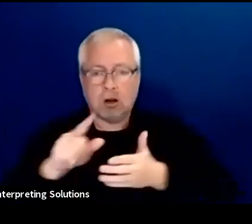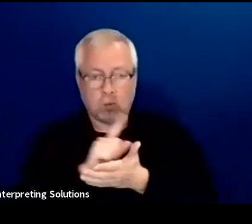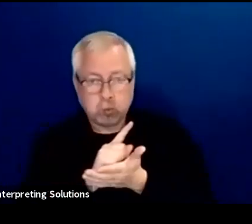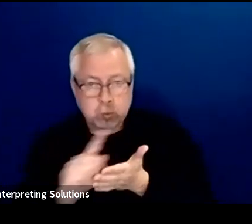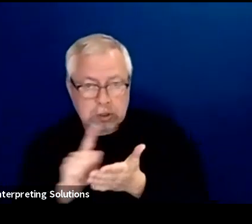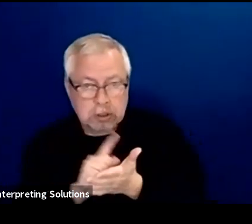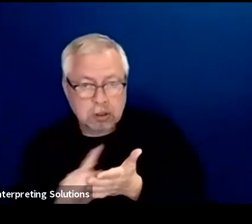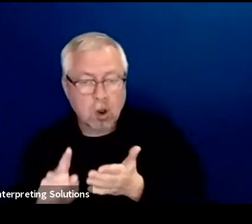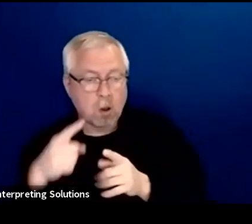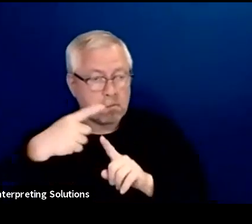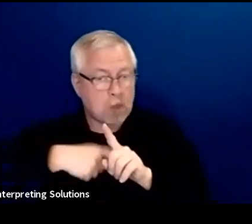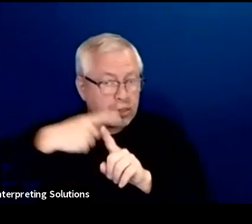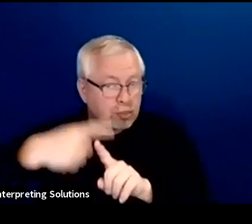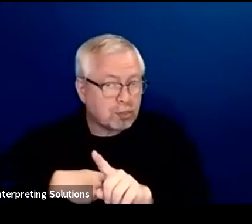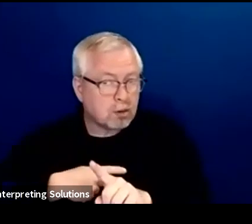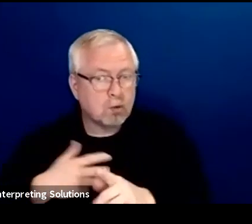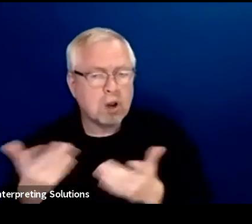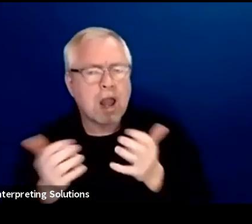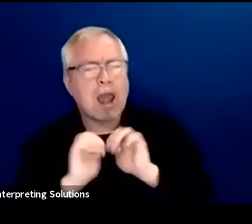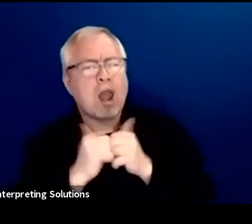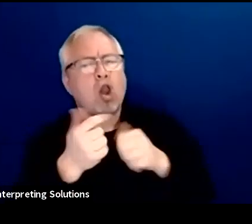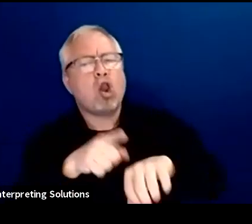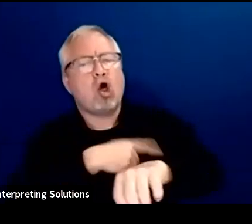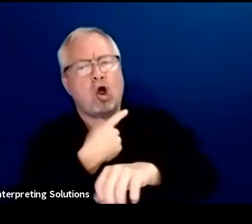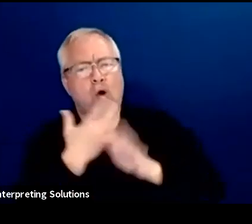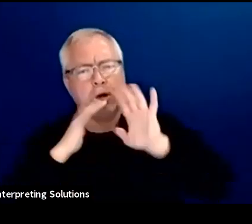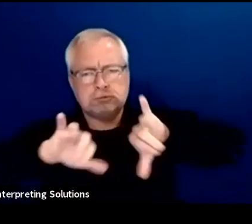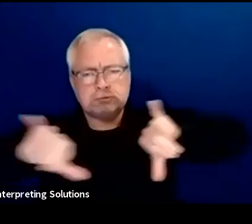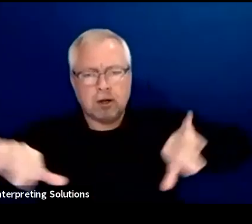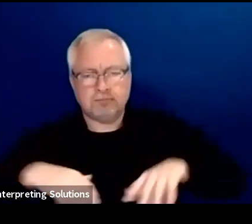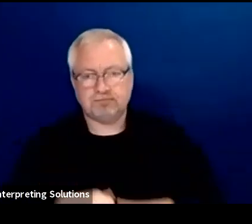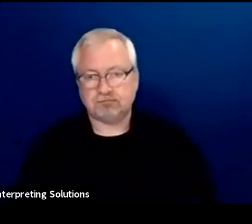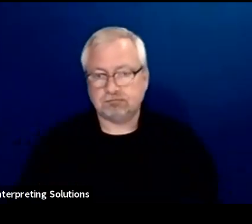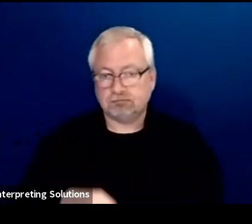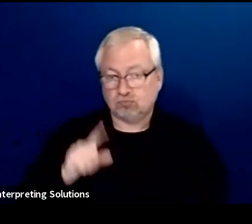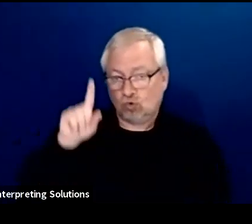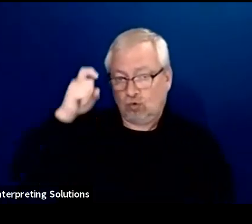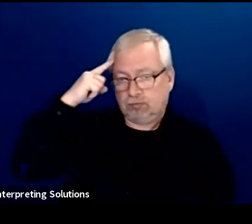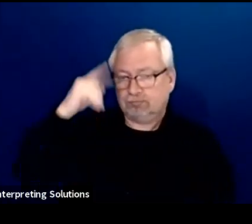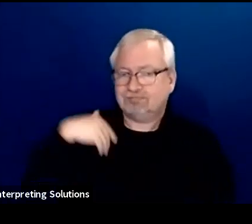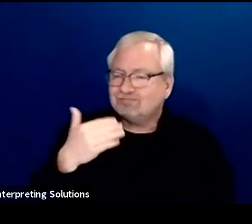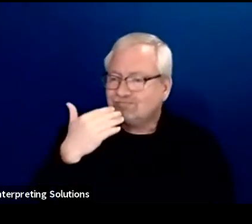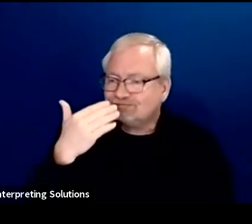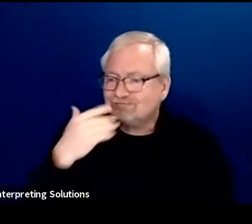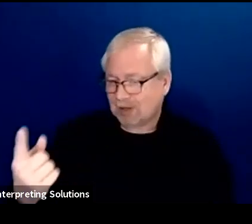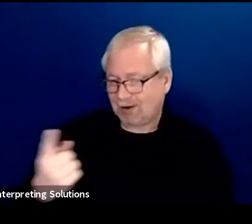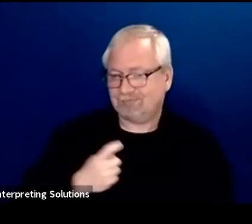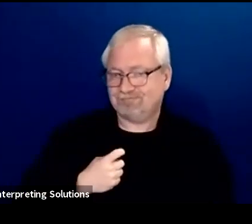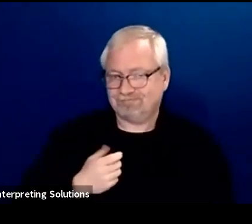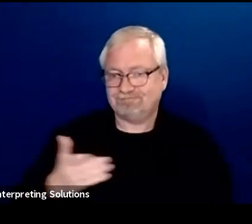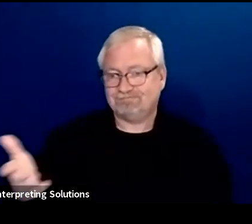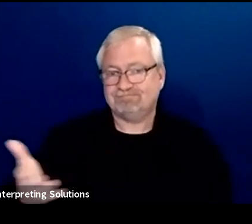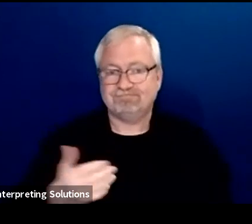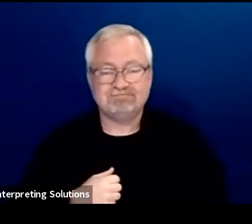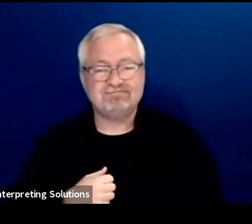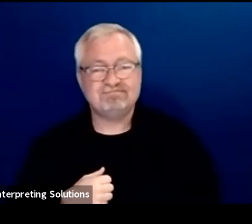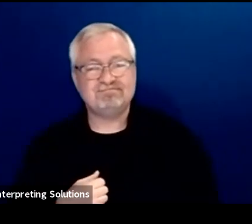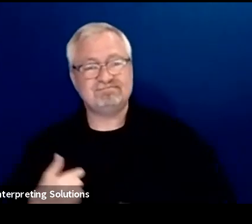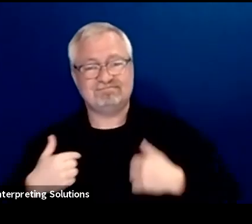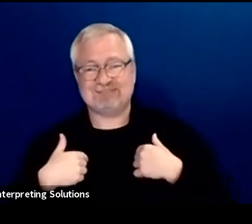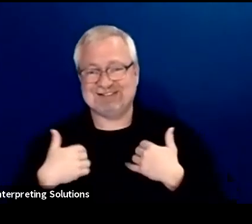that? Yeah, thank you, Mary, for the question. And to all Minnesotans listening, I know that the unknowns in this make it so